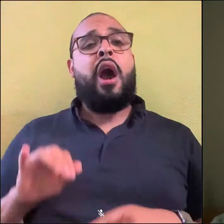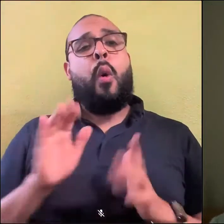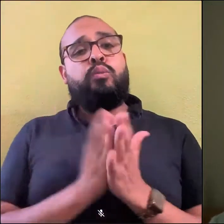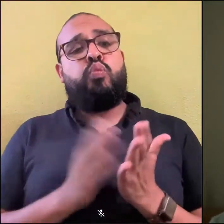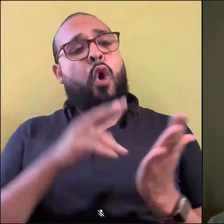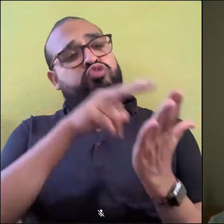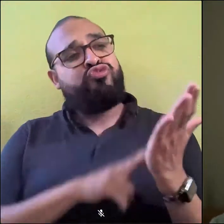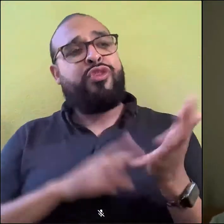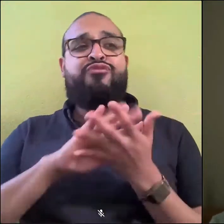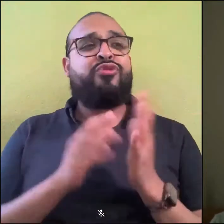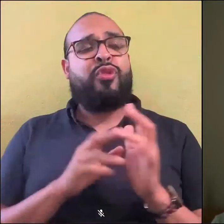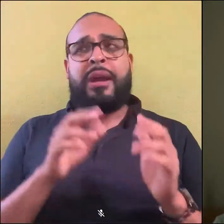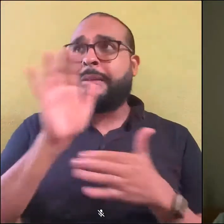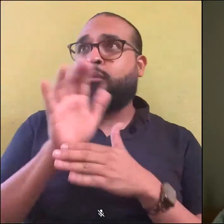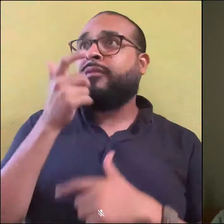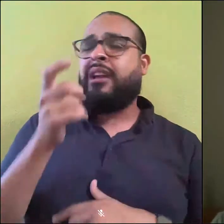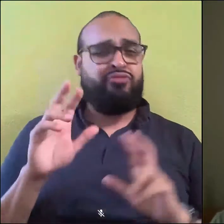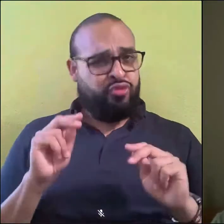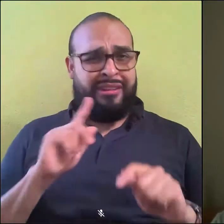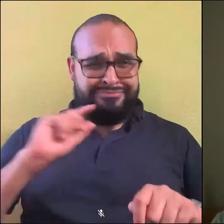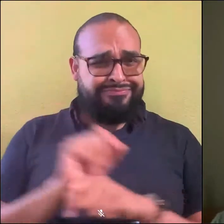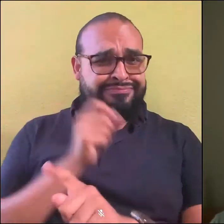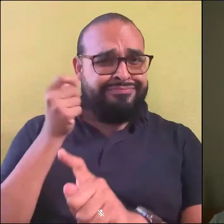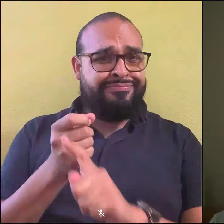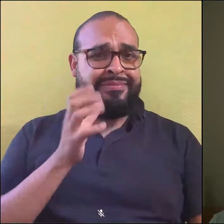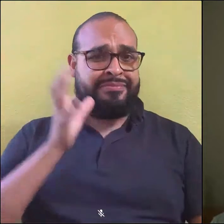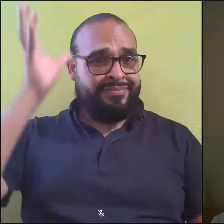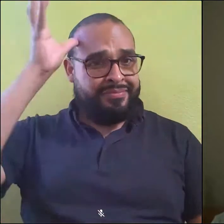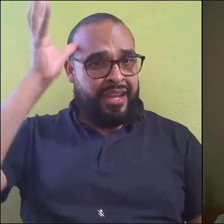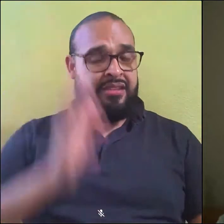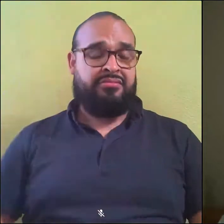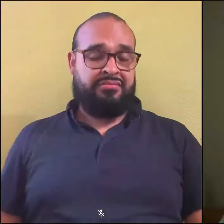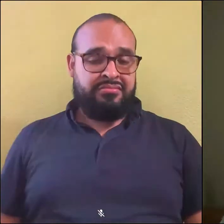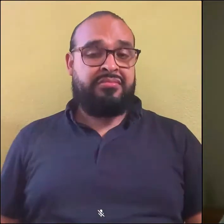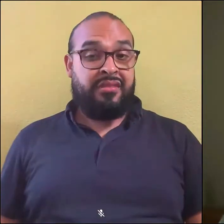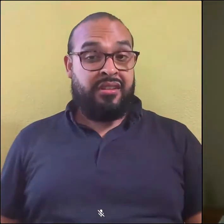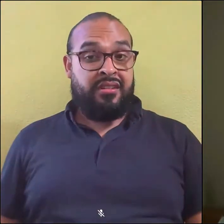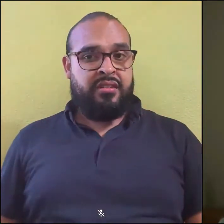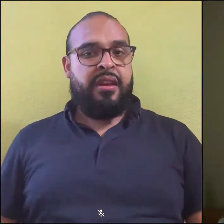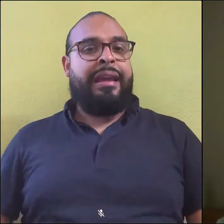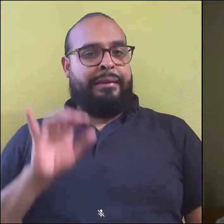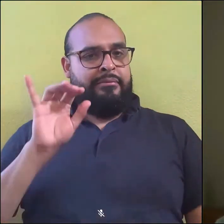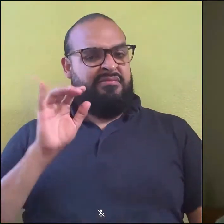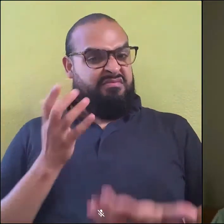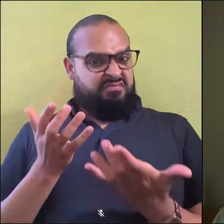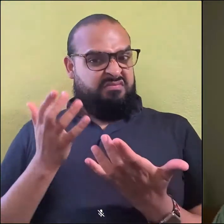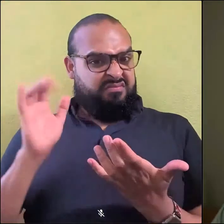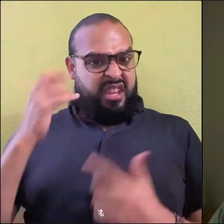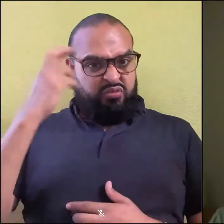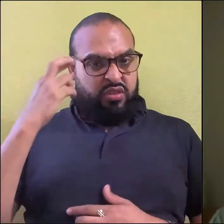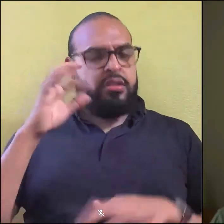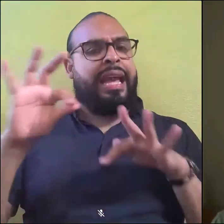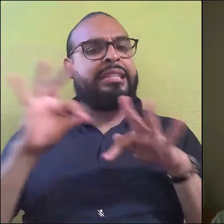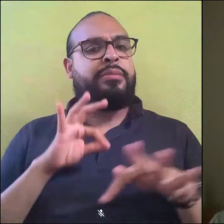one of the reasons why they did that, why they made those sacrifices, which to us, I think, in many ways seem so abstract, is so that